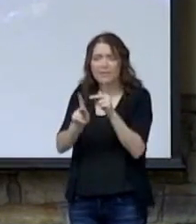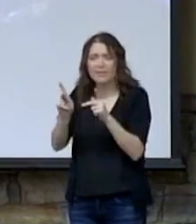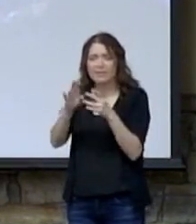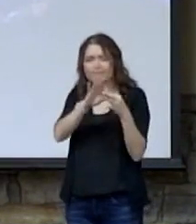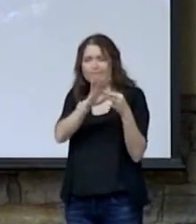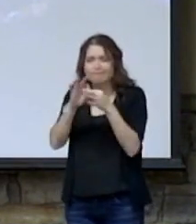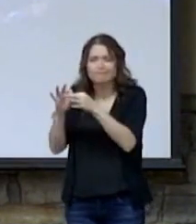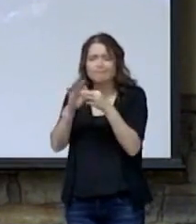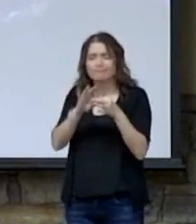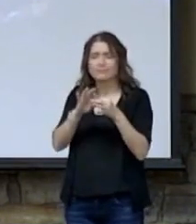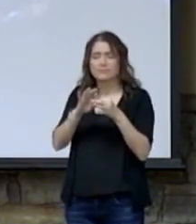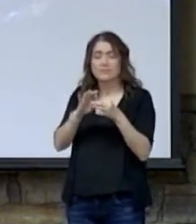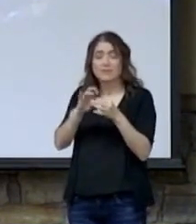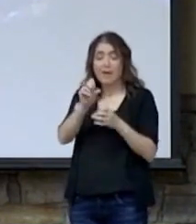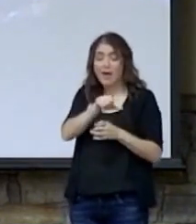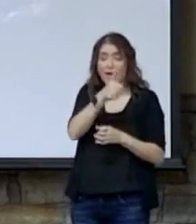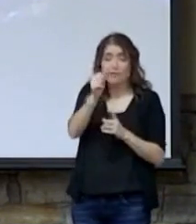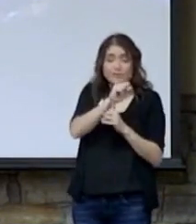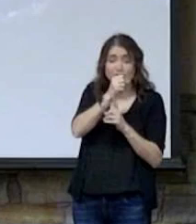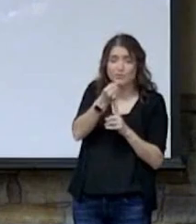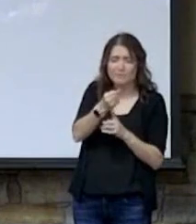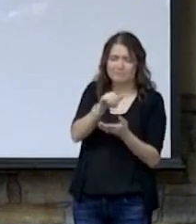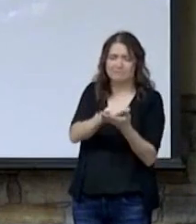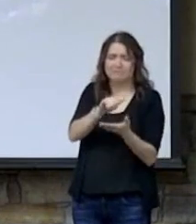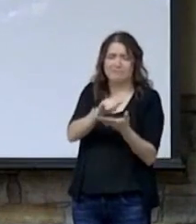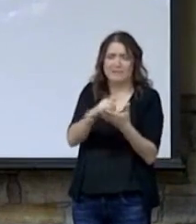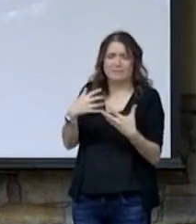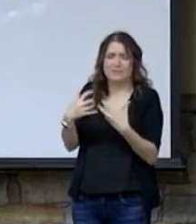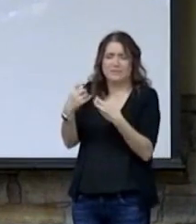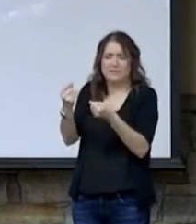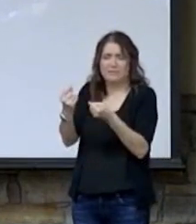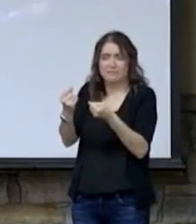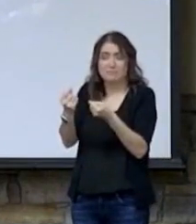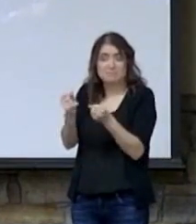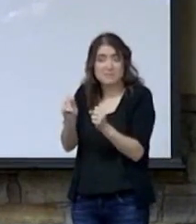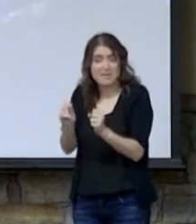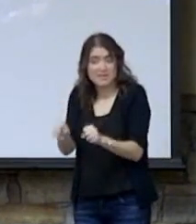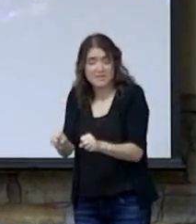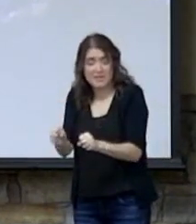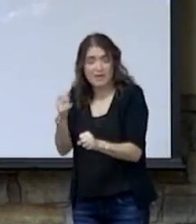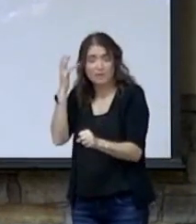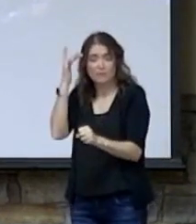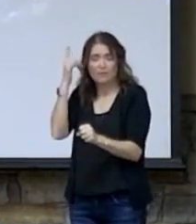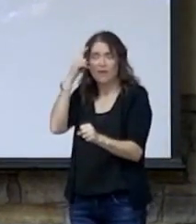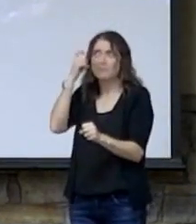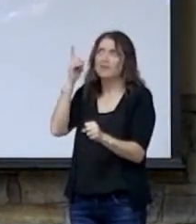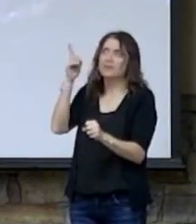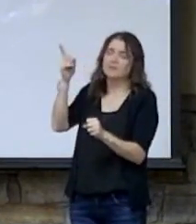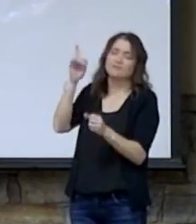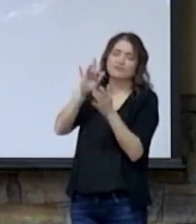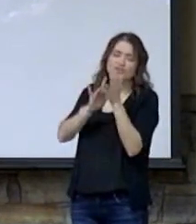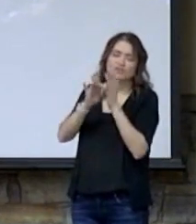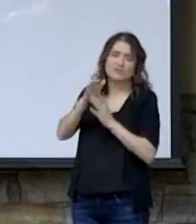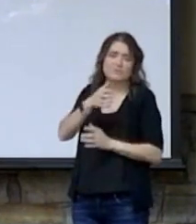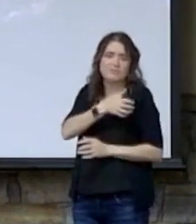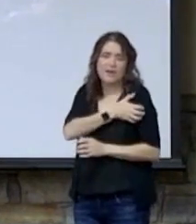other circumstances than through the power that Jesus brought through the cross. But it also brought healing between man and between